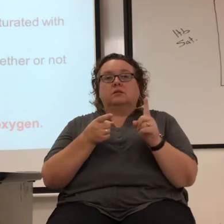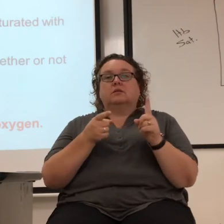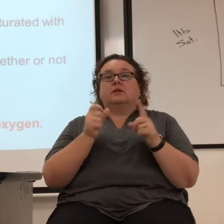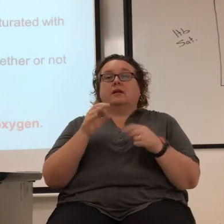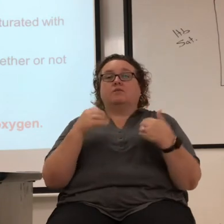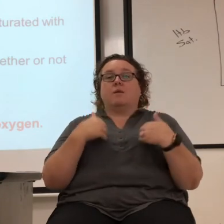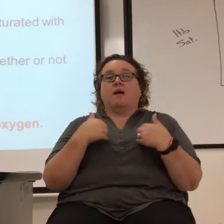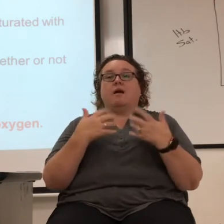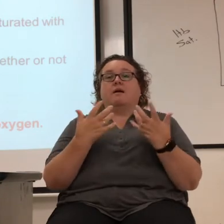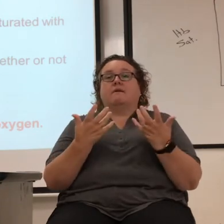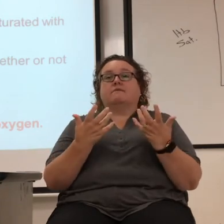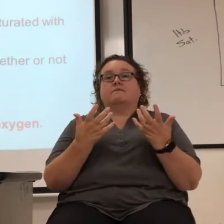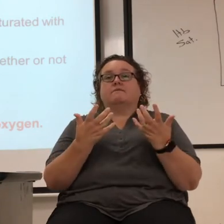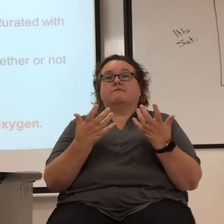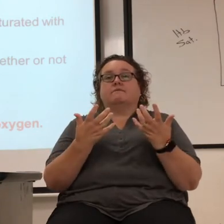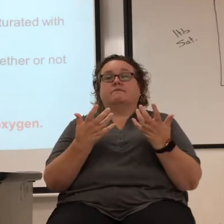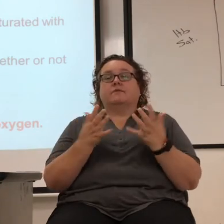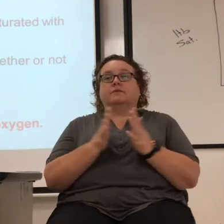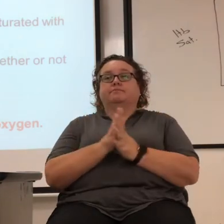lot of